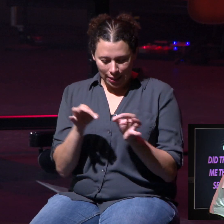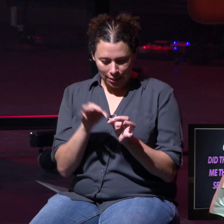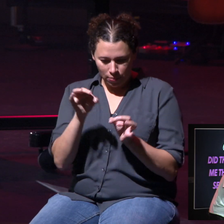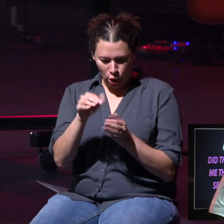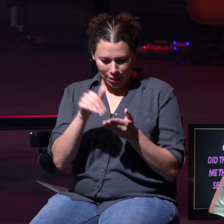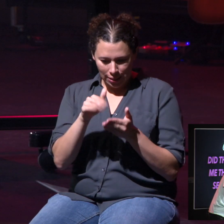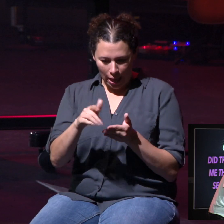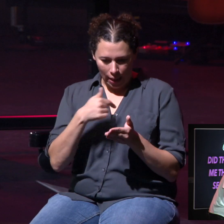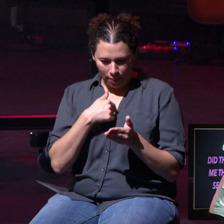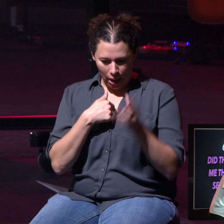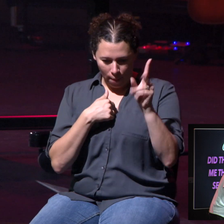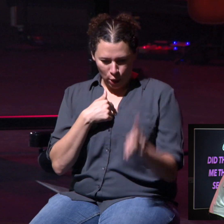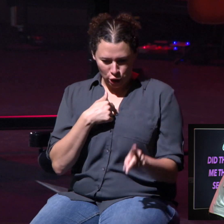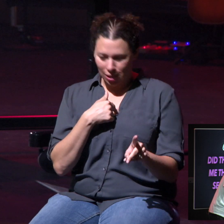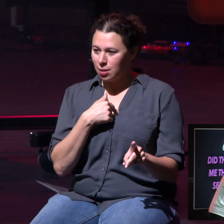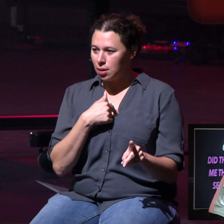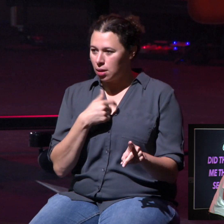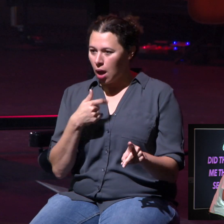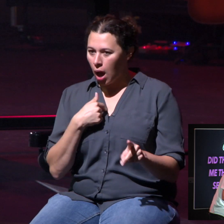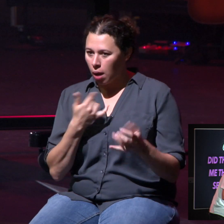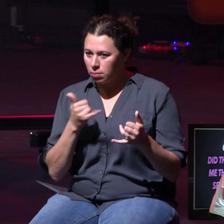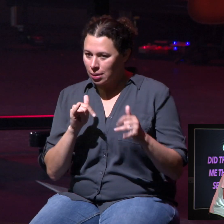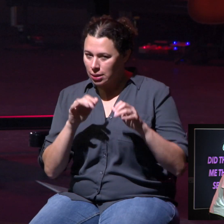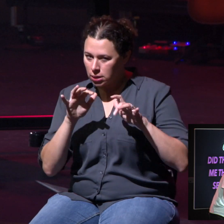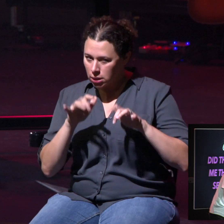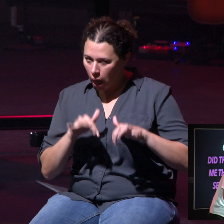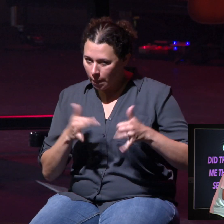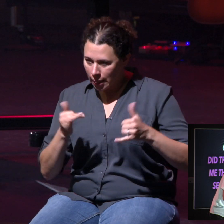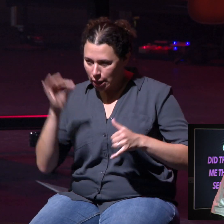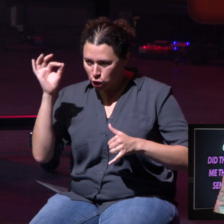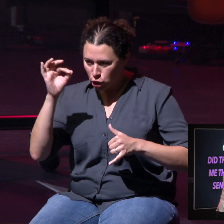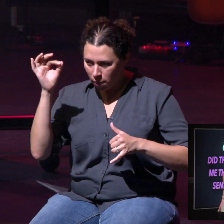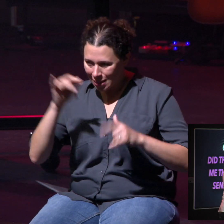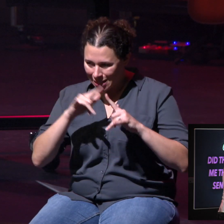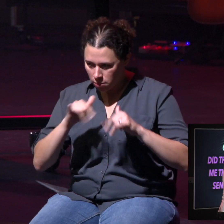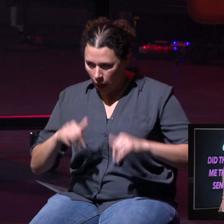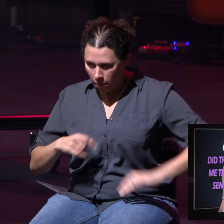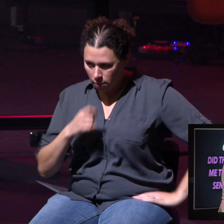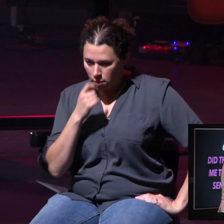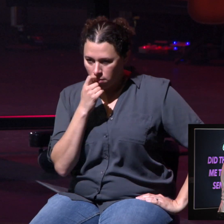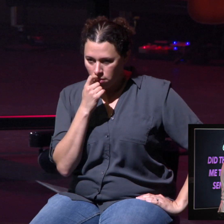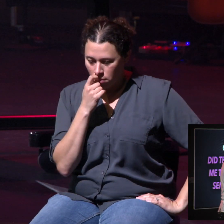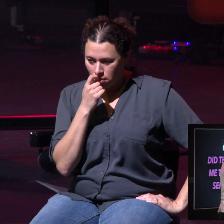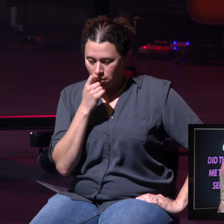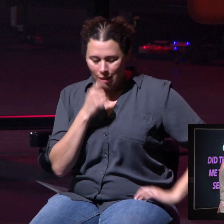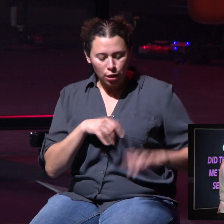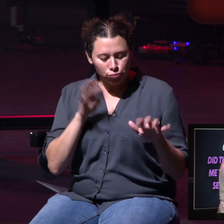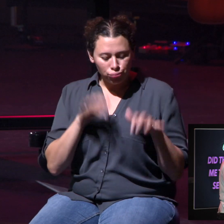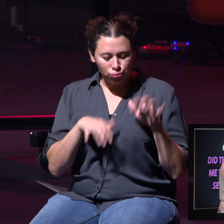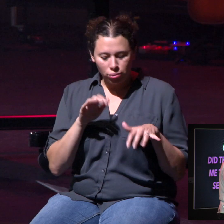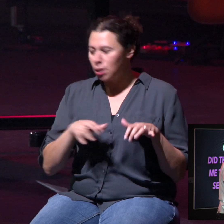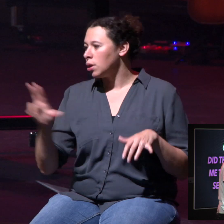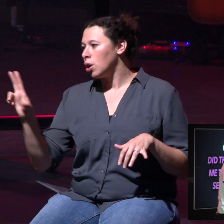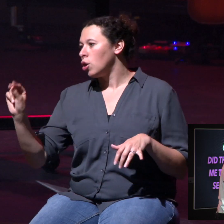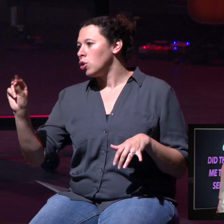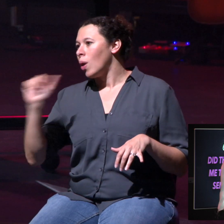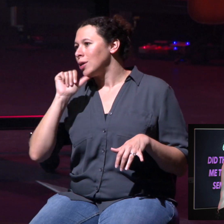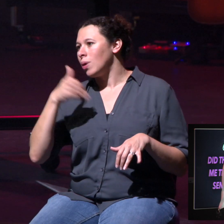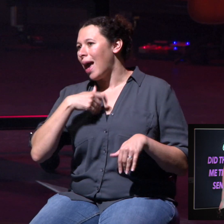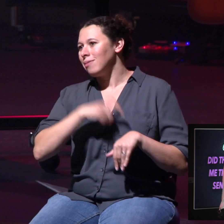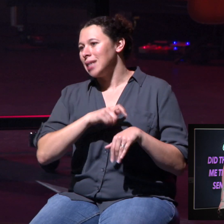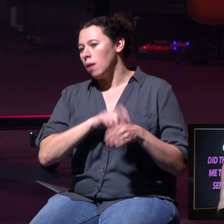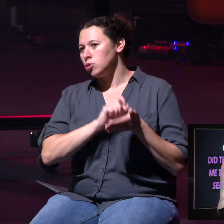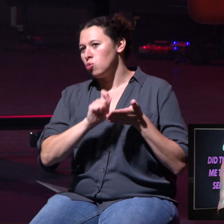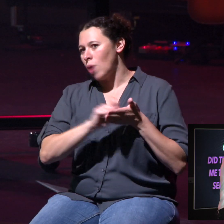me the person I'm sending away? What was that? No, I don't have time. I'm writing this thing right here for